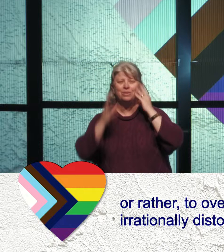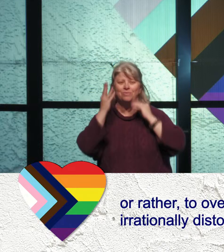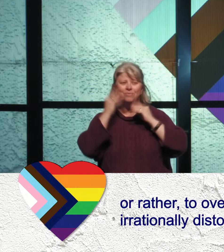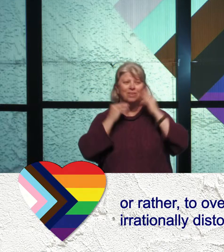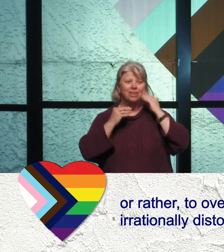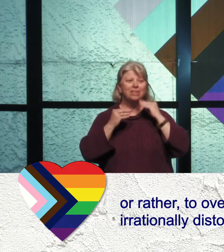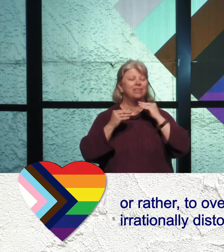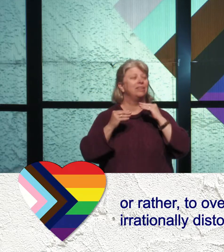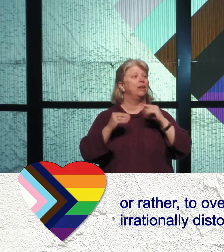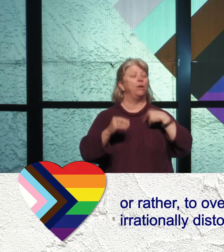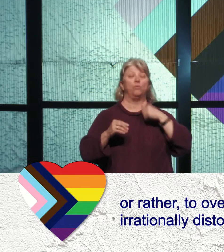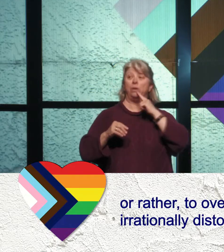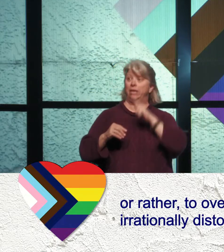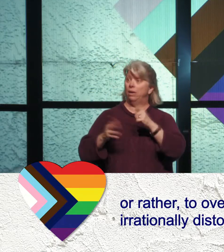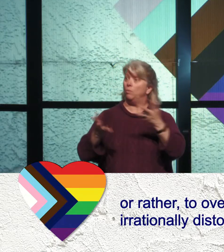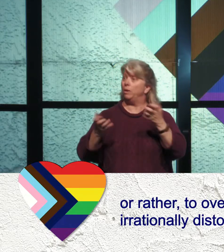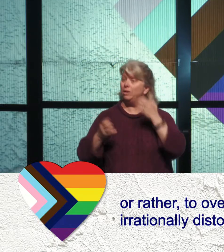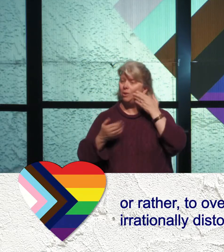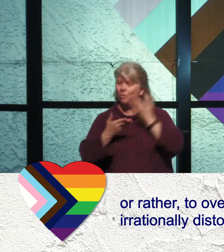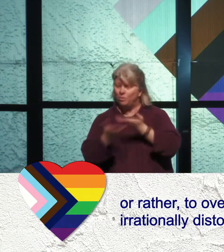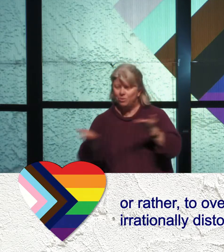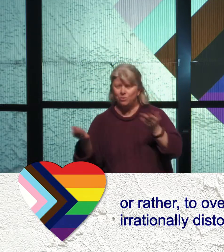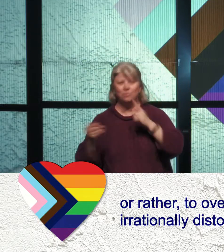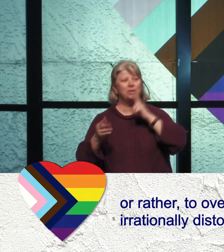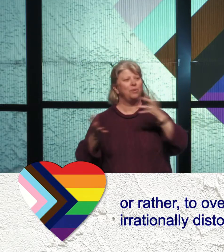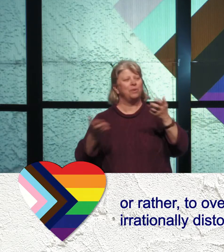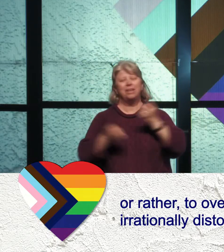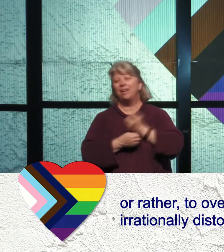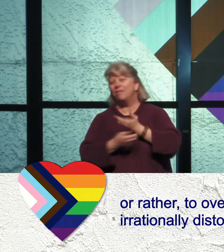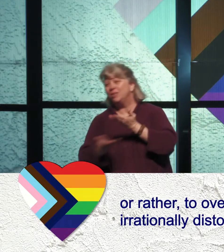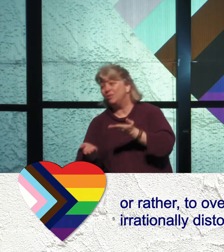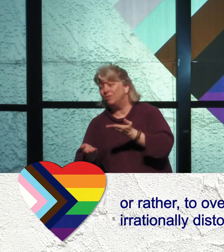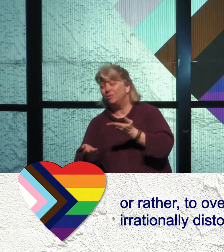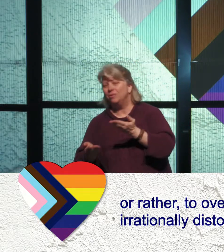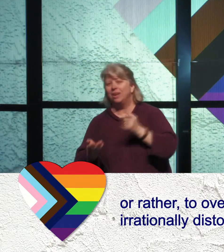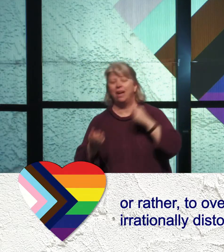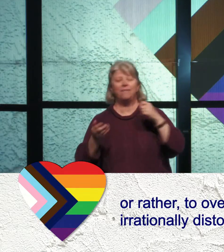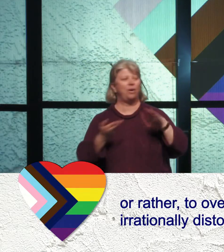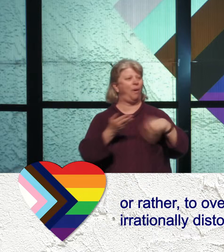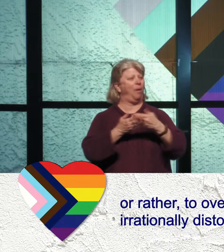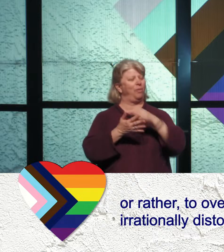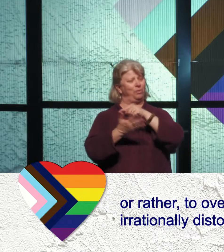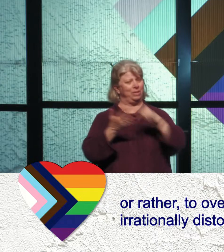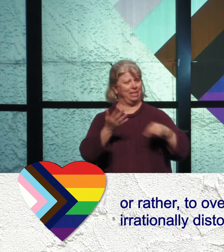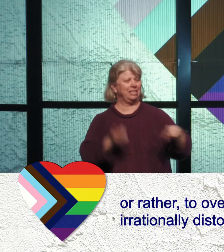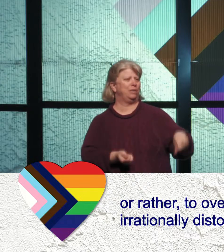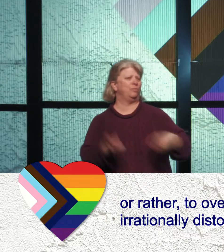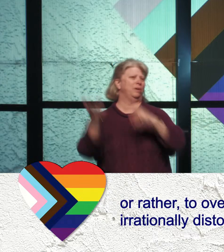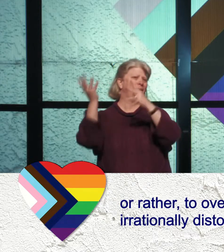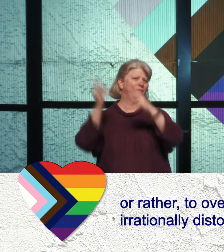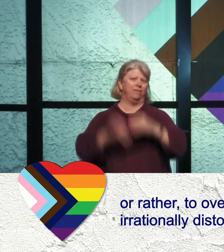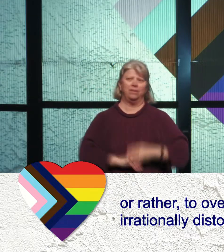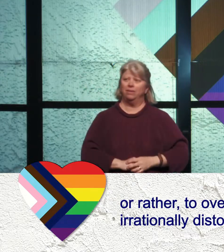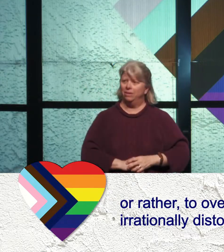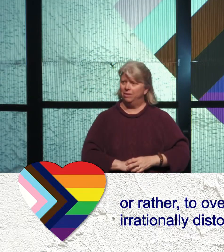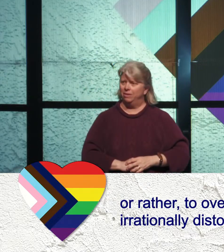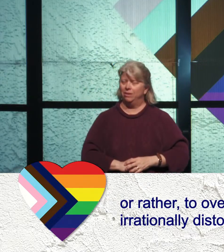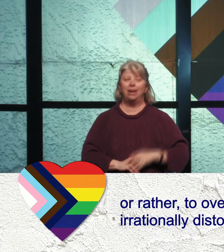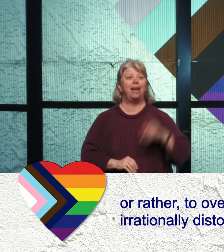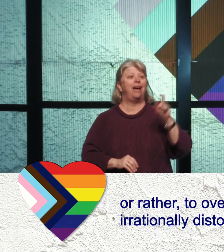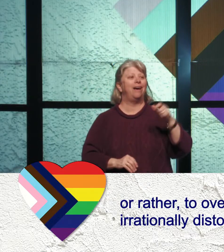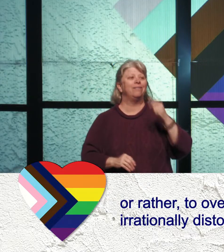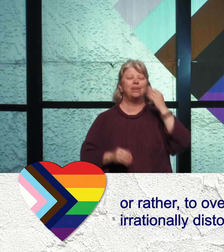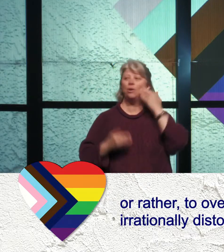I somehow, if I really want to know you, if I really want to love you, I have to get rid of all of those things. And I have